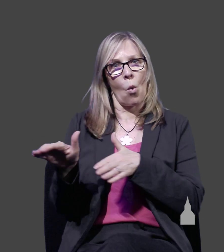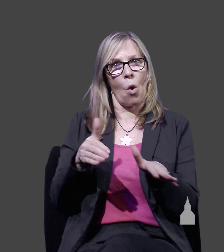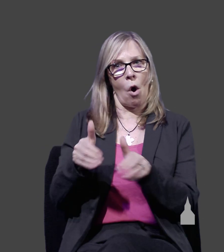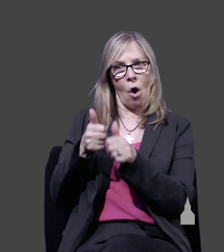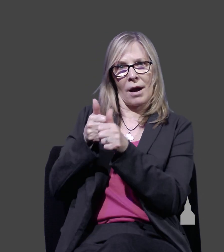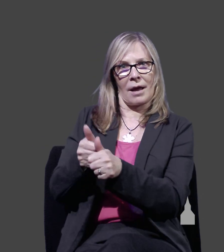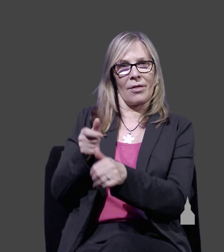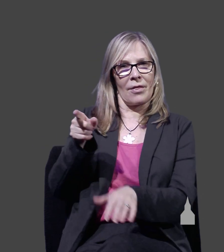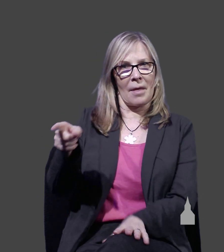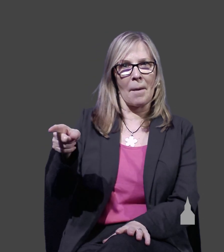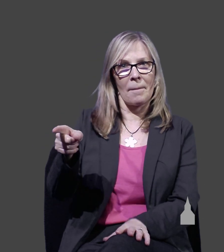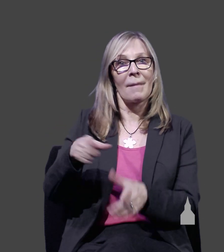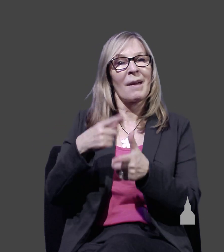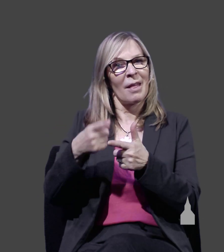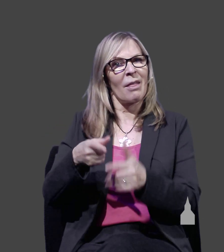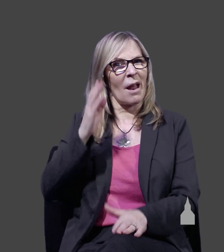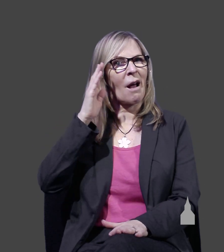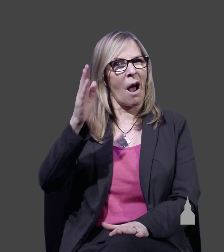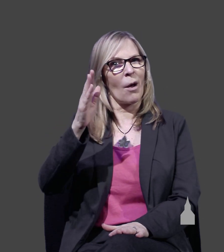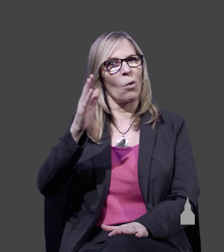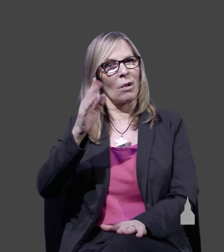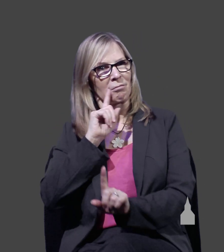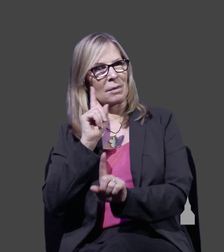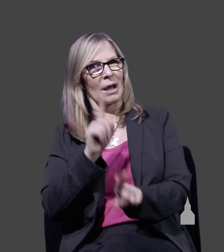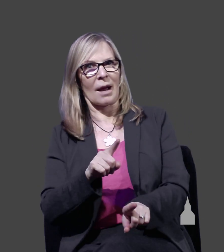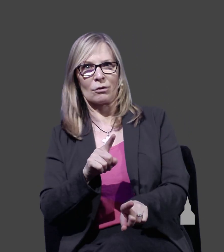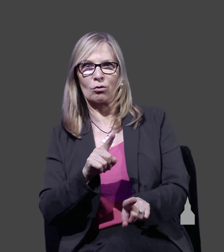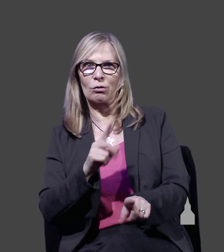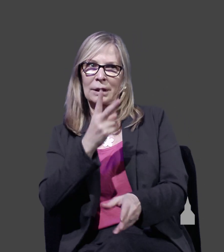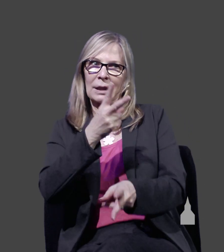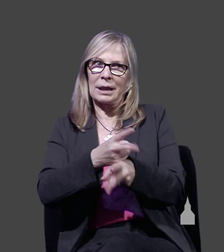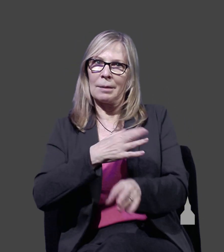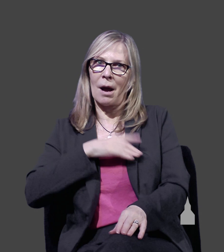then I will carry out my word with you, which I spoke to David your father.